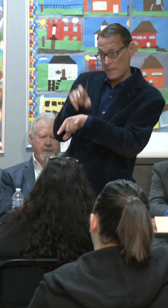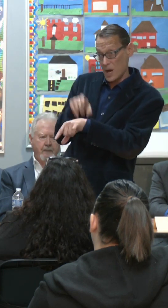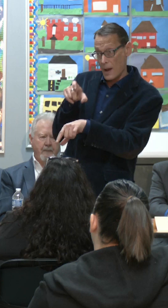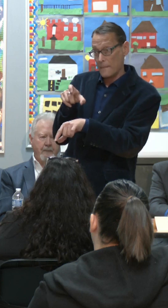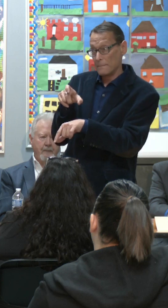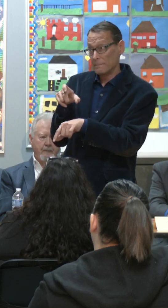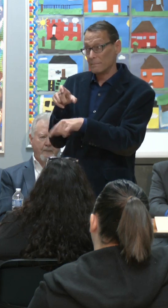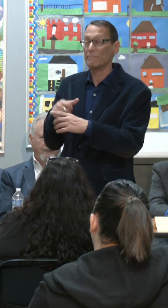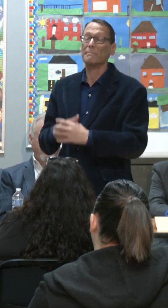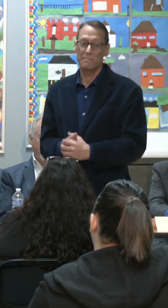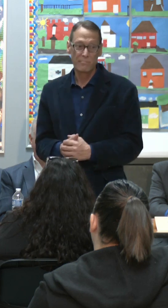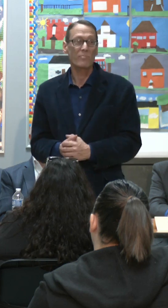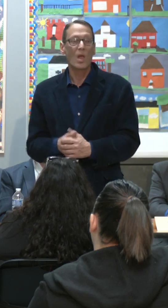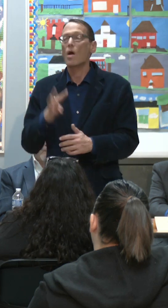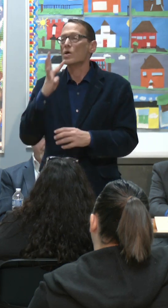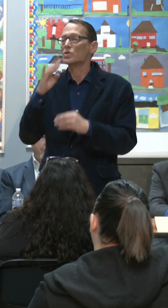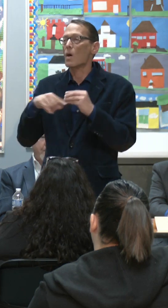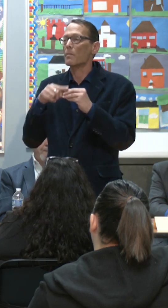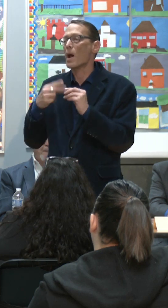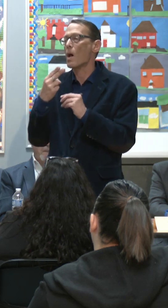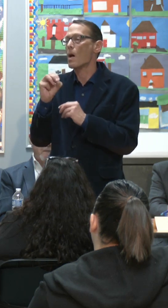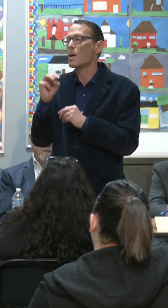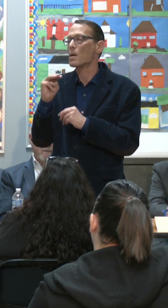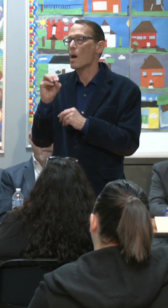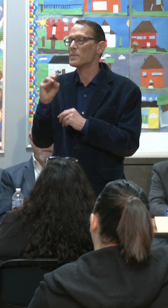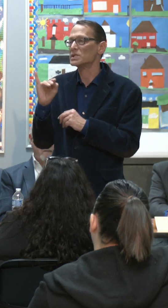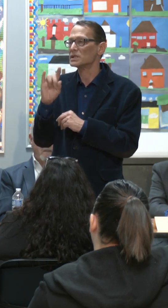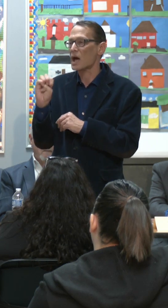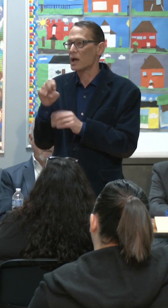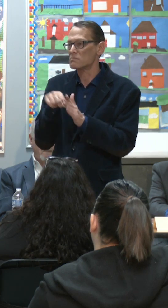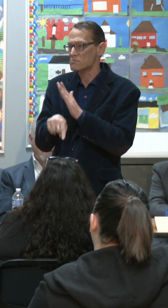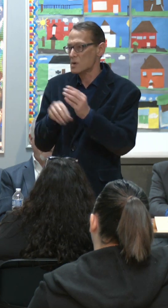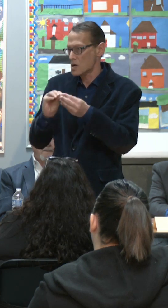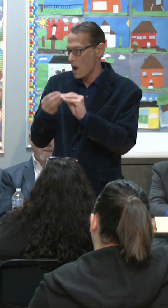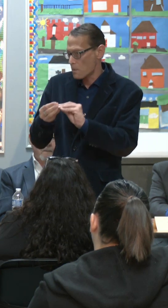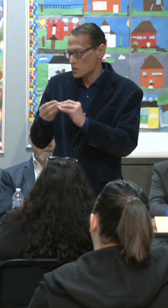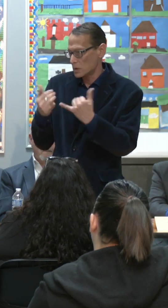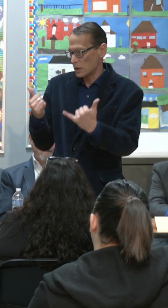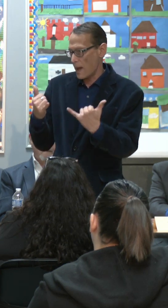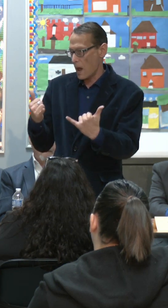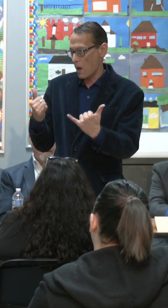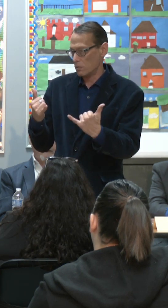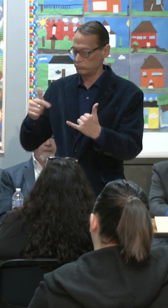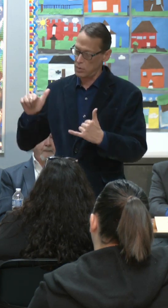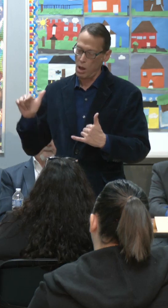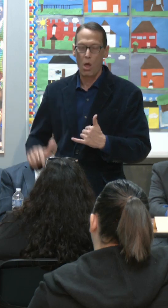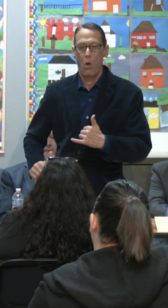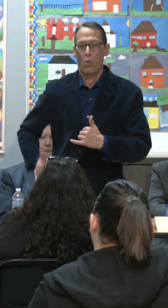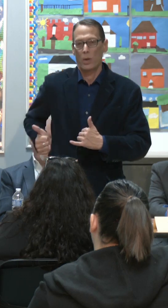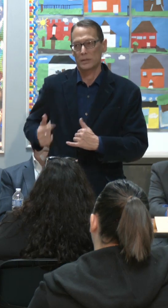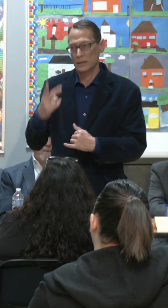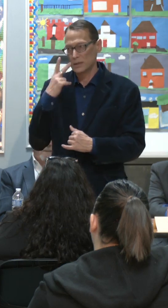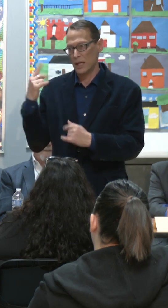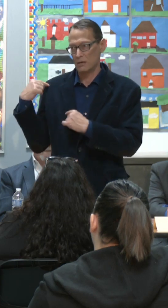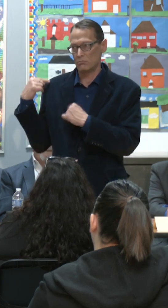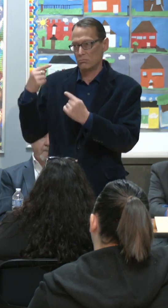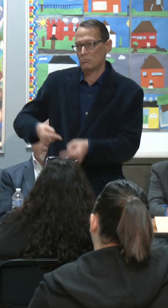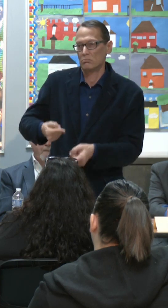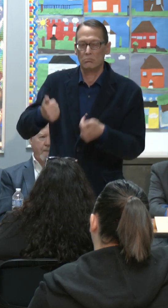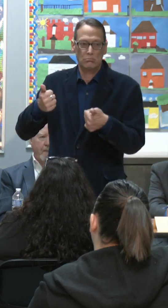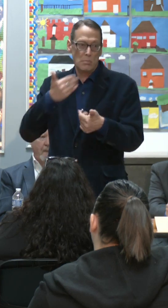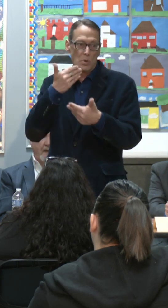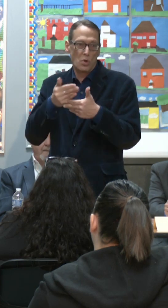city, we want to be as transparent as possible. We've upgraded our website. Our website, you can get the same information I'm telling